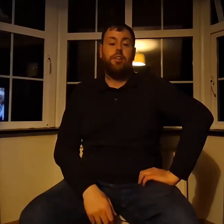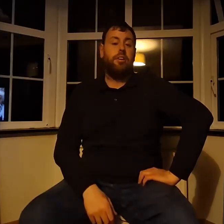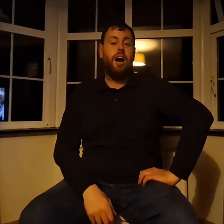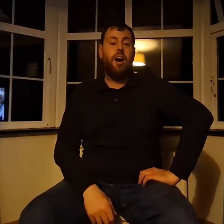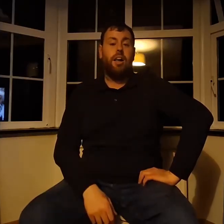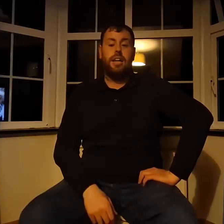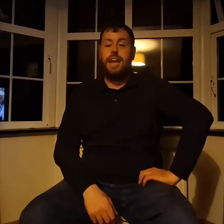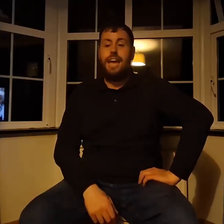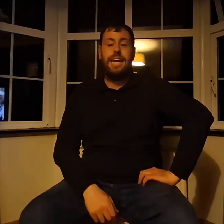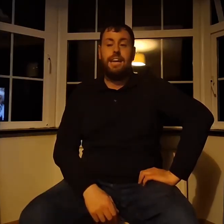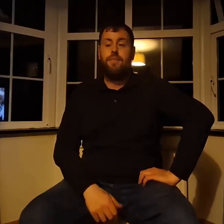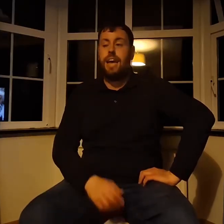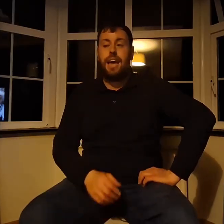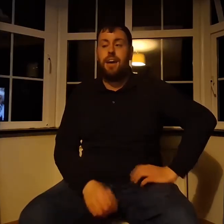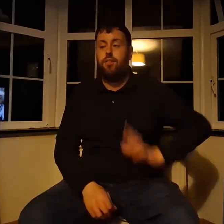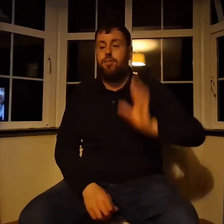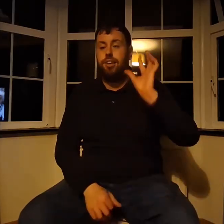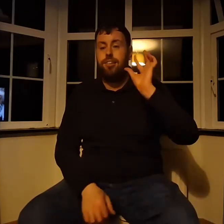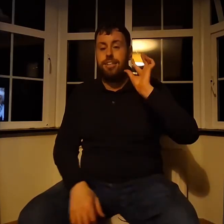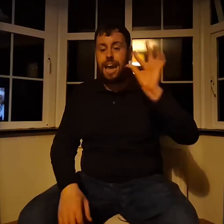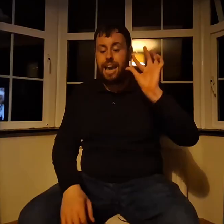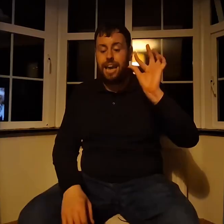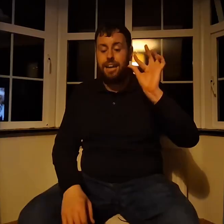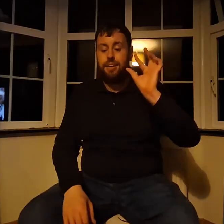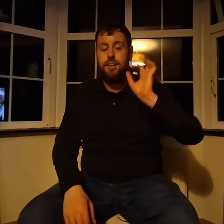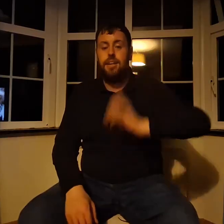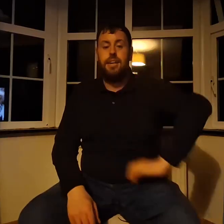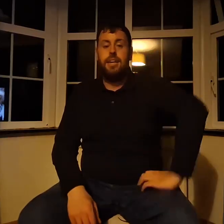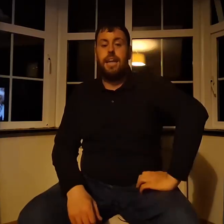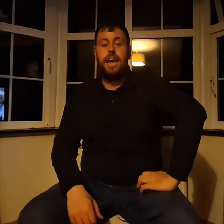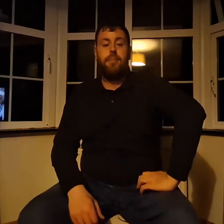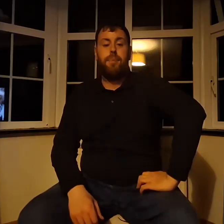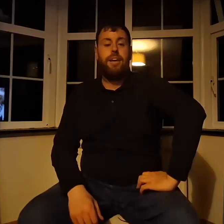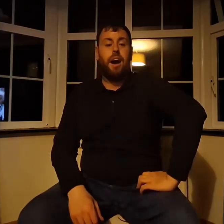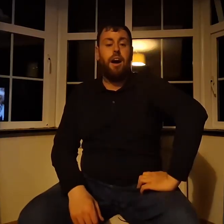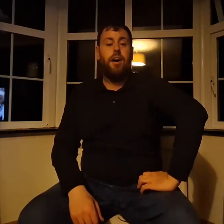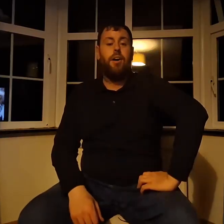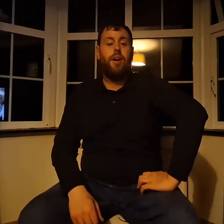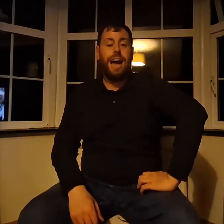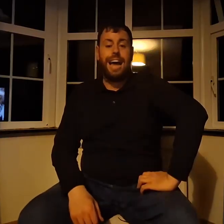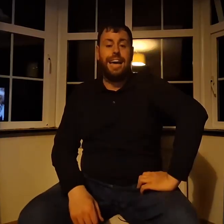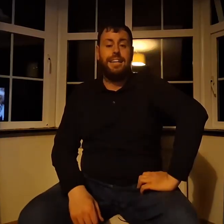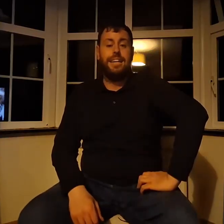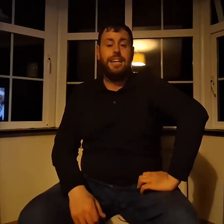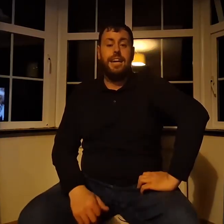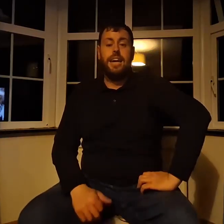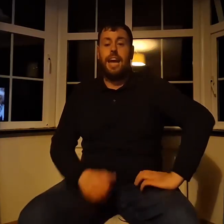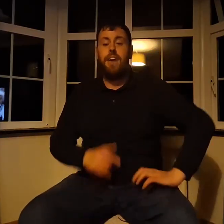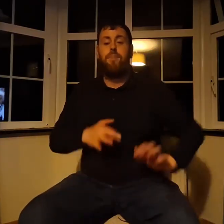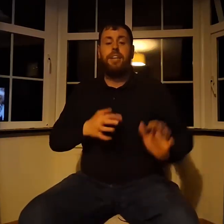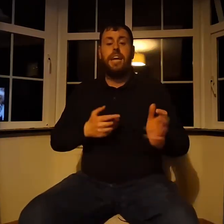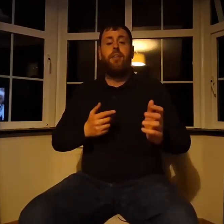Turn all the negative down just a tad. That'd be alright. If my dear